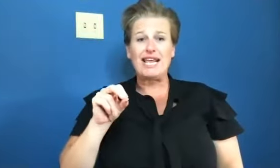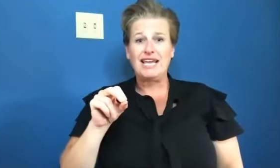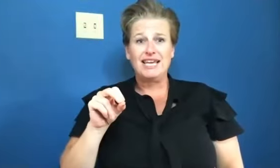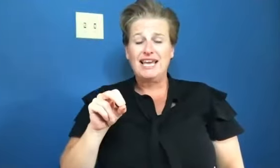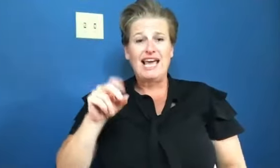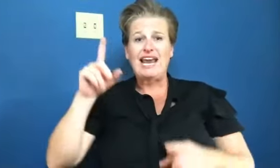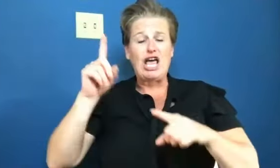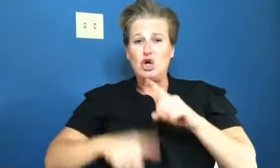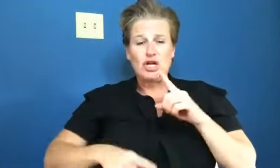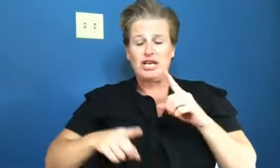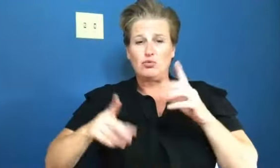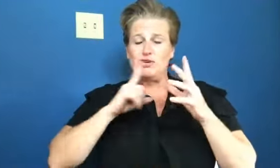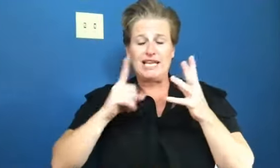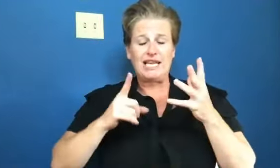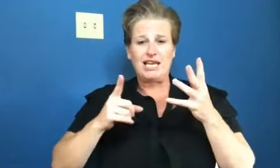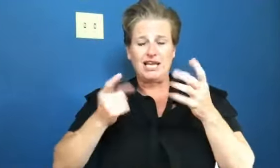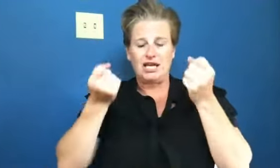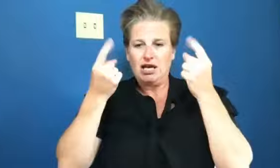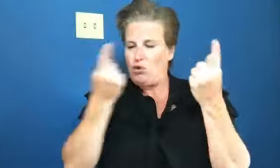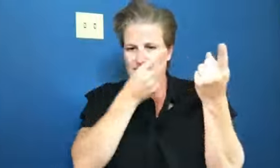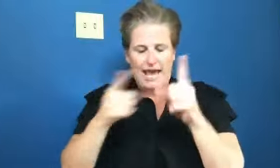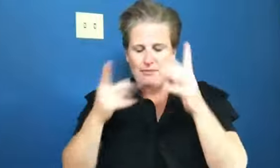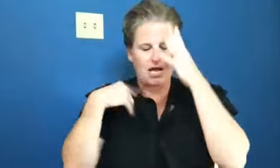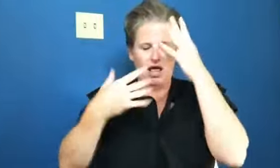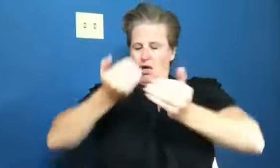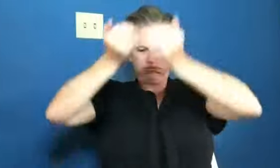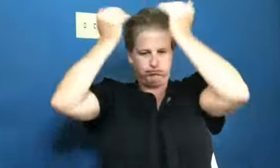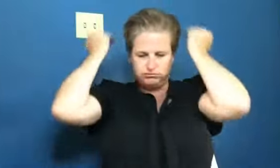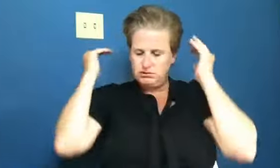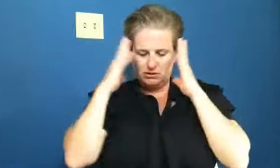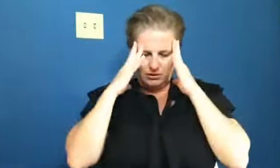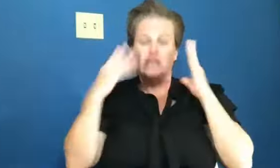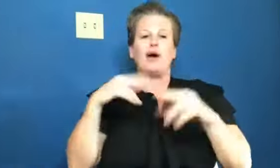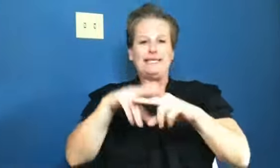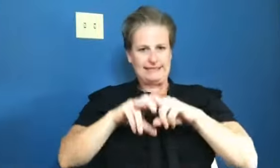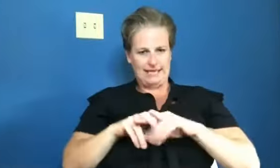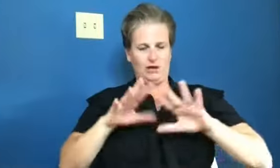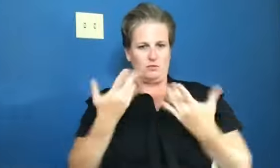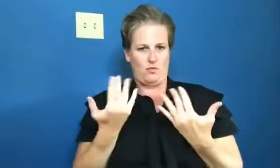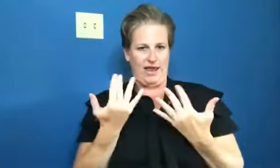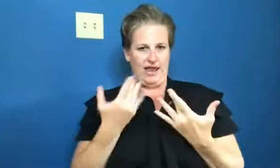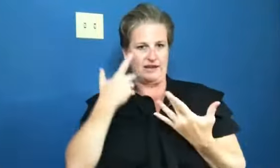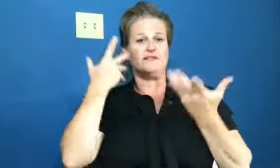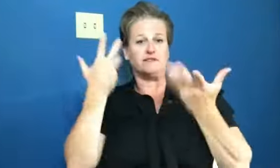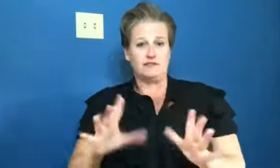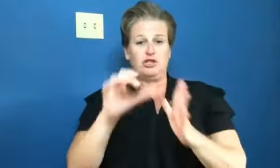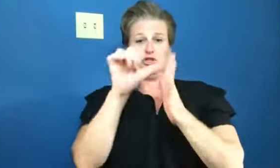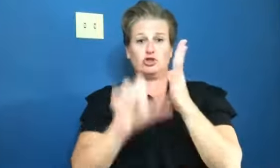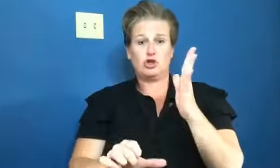of the situation. And so I sit down and he made it through emergency surgery. They basically cut his skull open with a Black and Decker